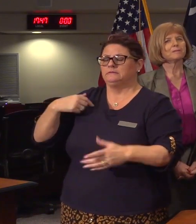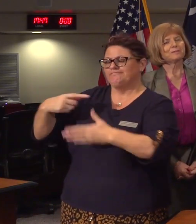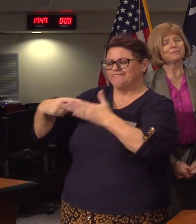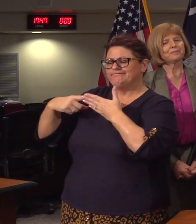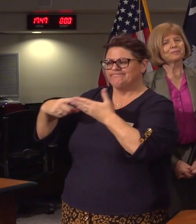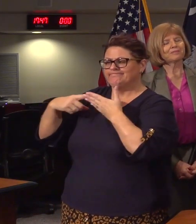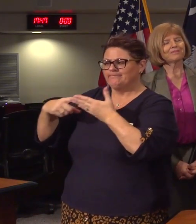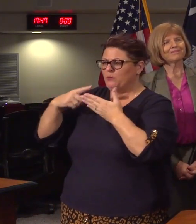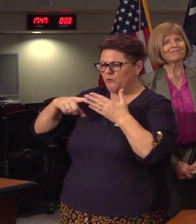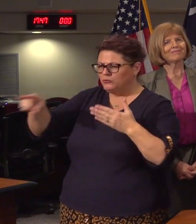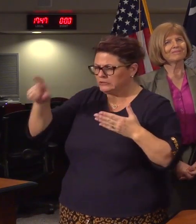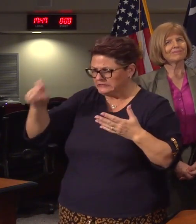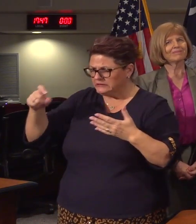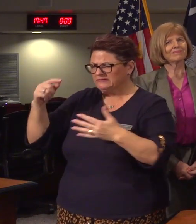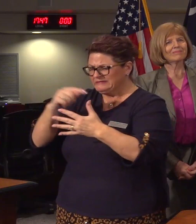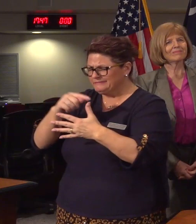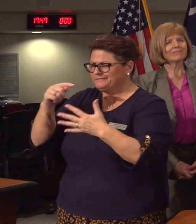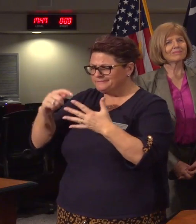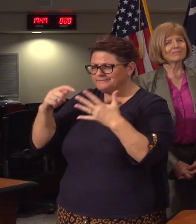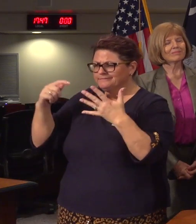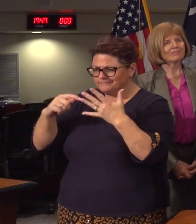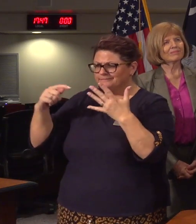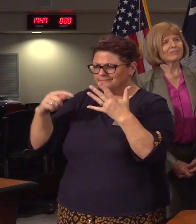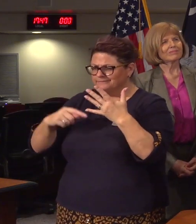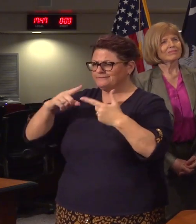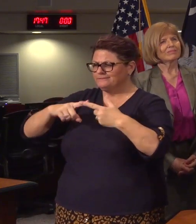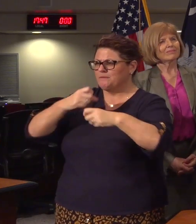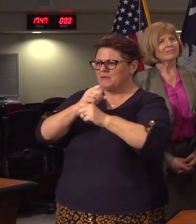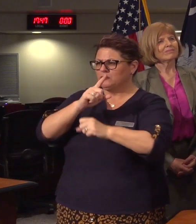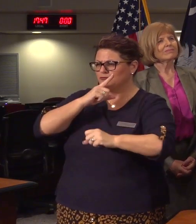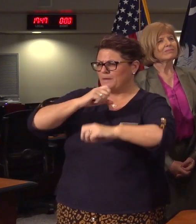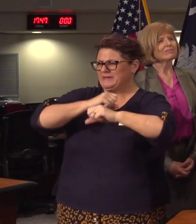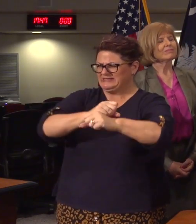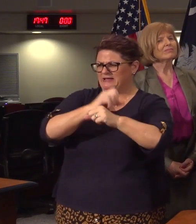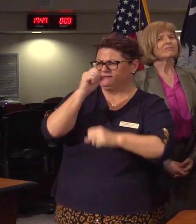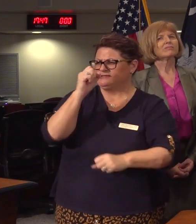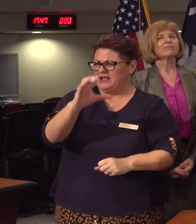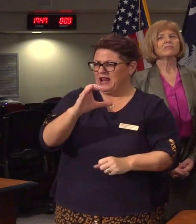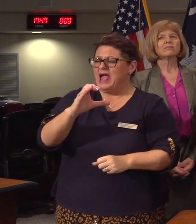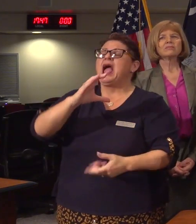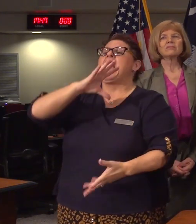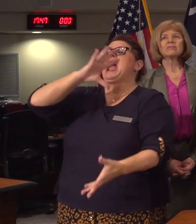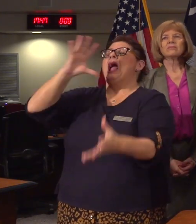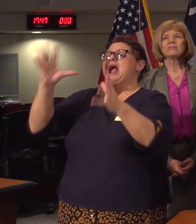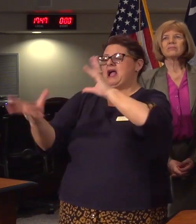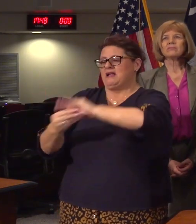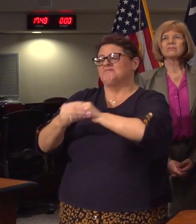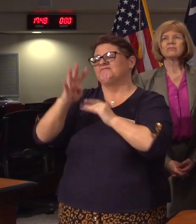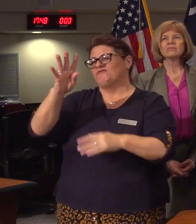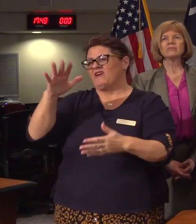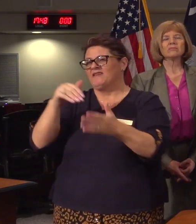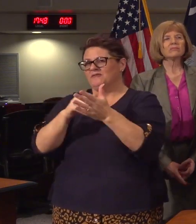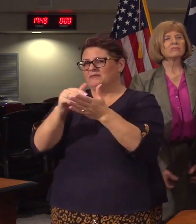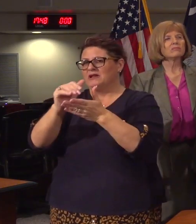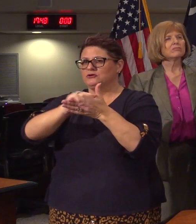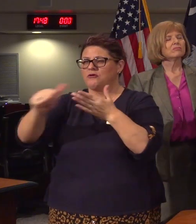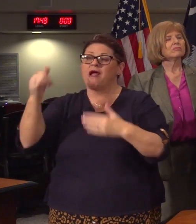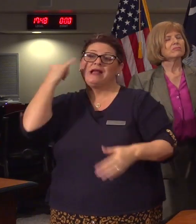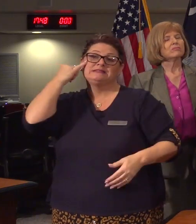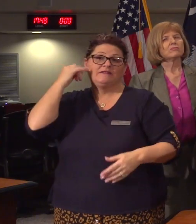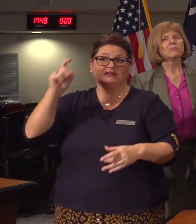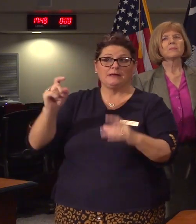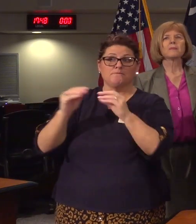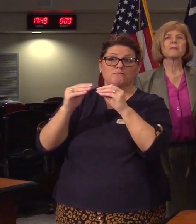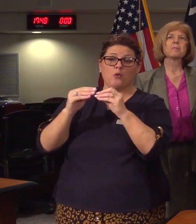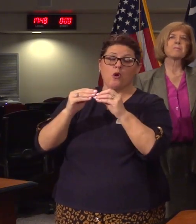that are necessary to take care and protect and support the people of South Carolina. As other things become necessary, we'll take other